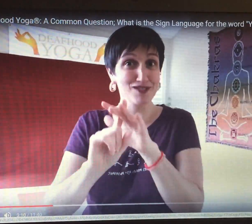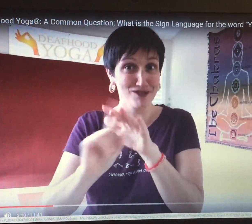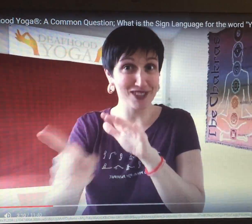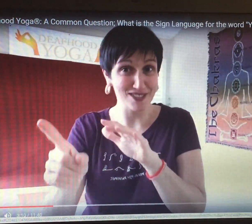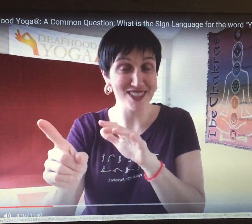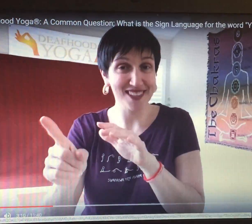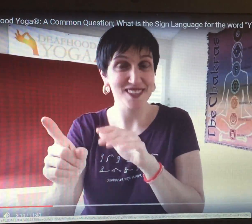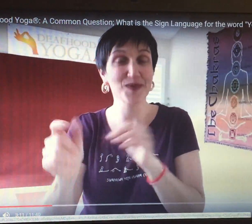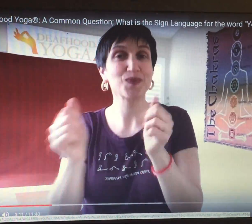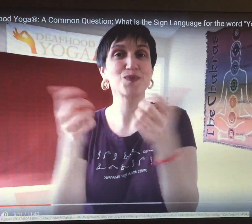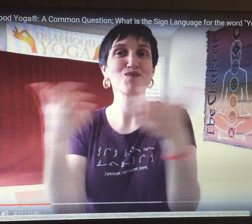deaf yoga retreat